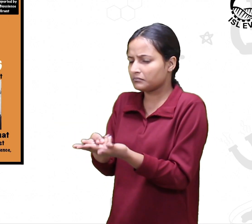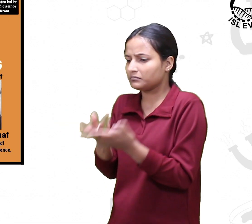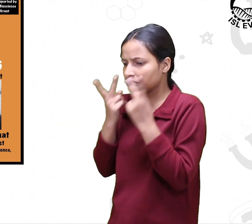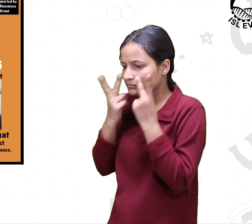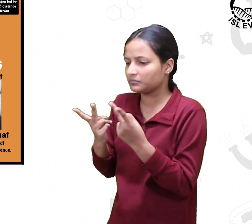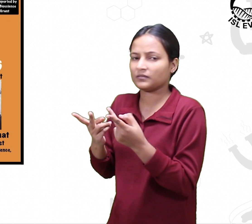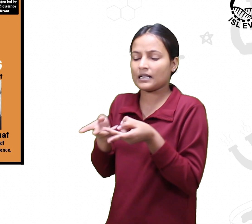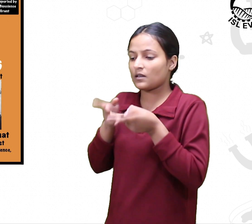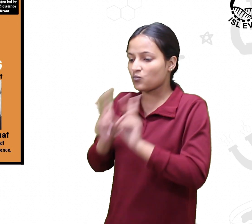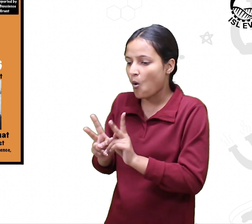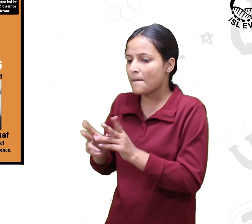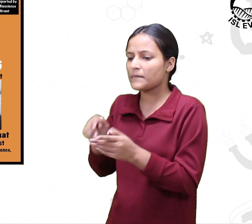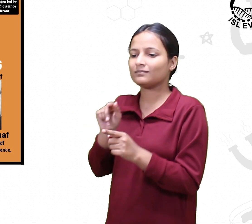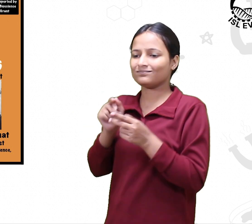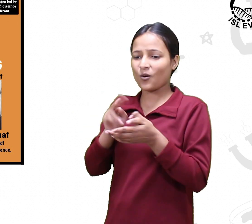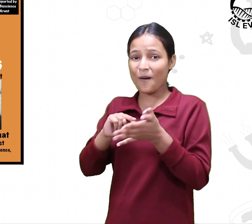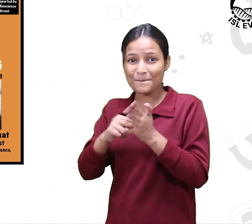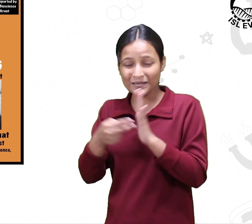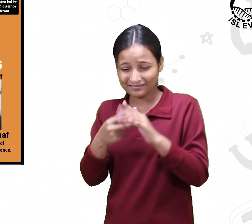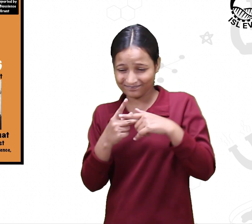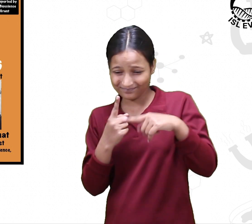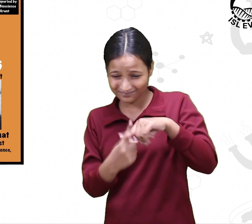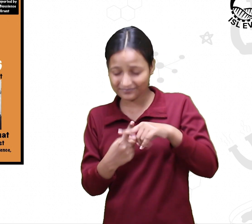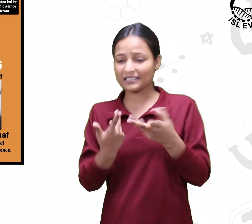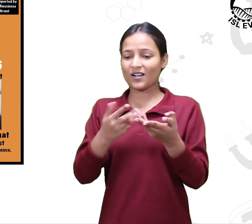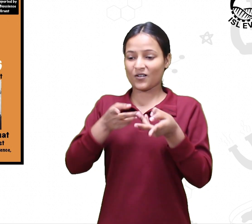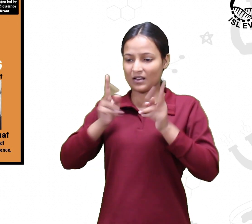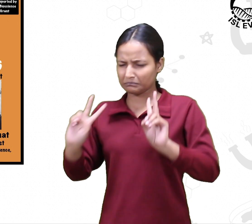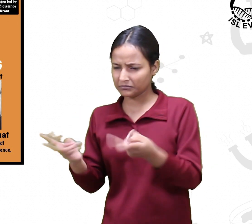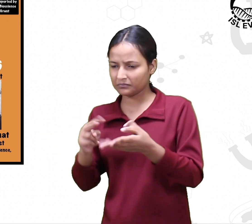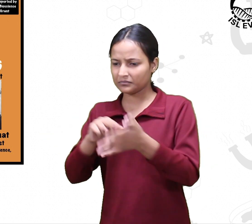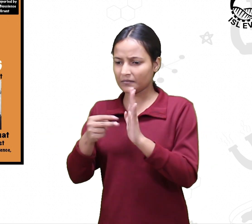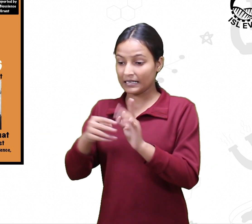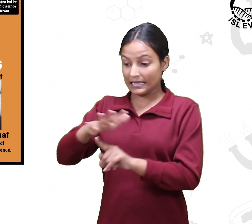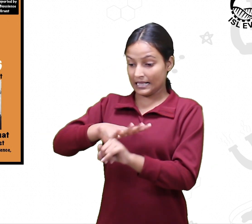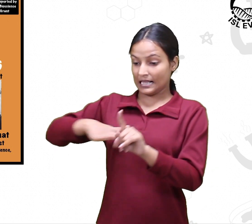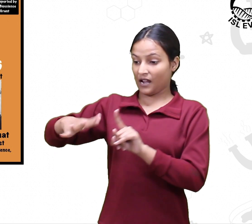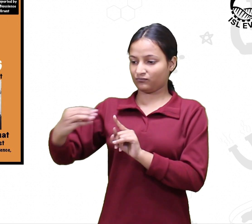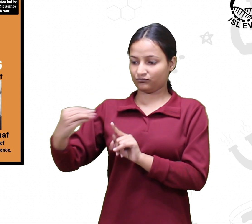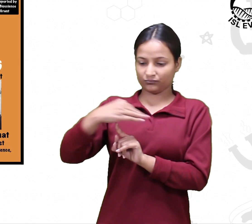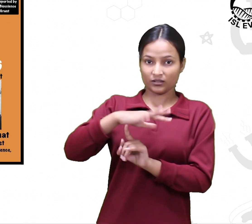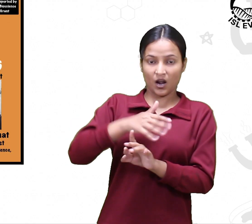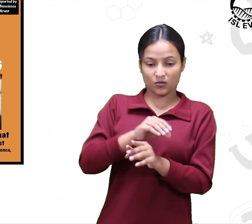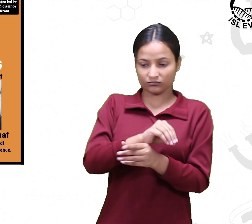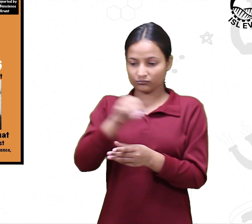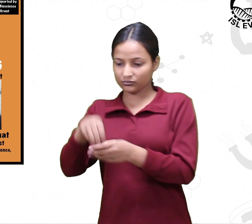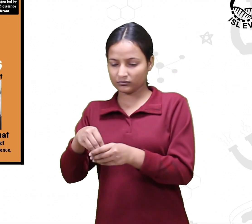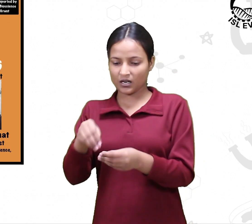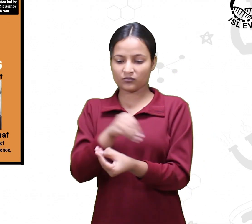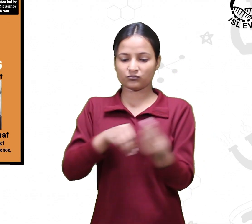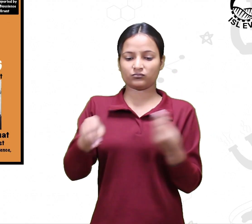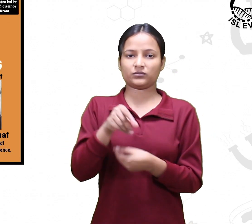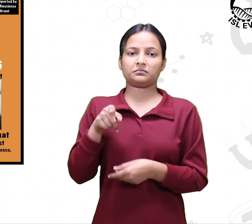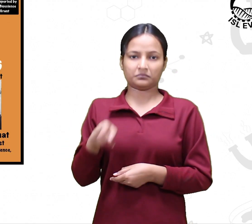normal, therefore, is guided by the environment in which you would be in. What we study in